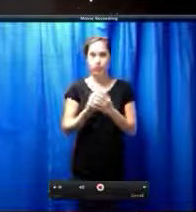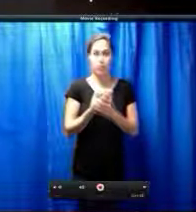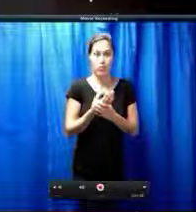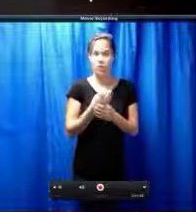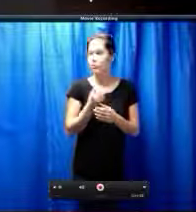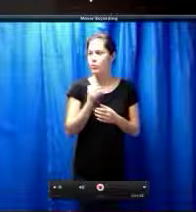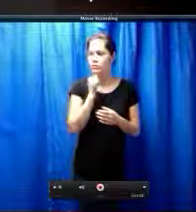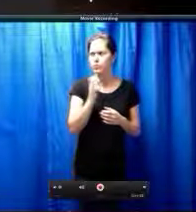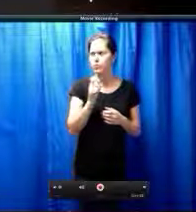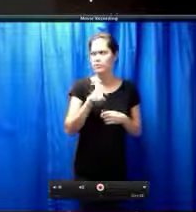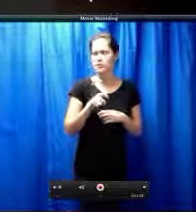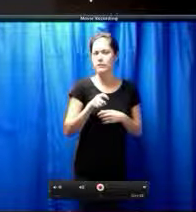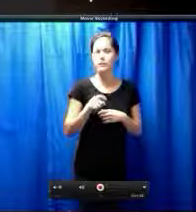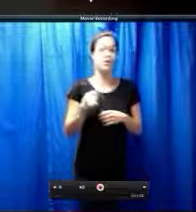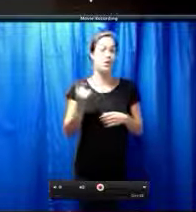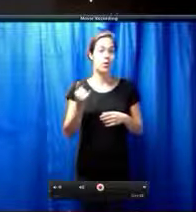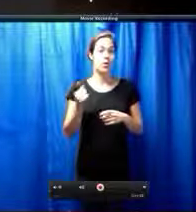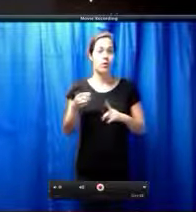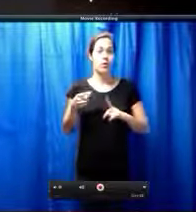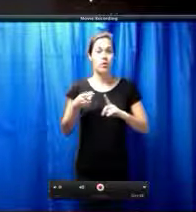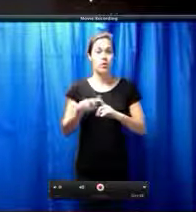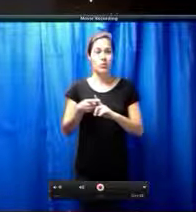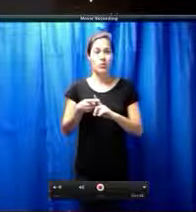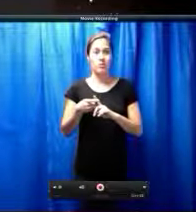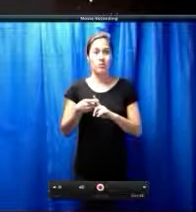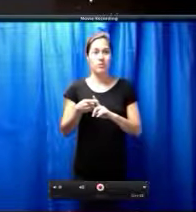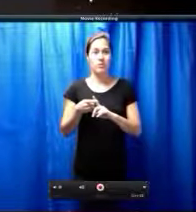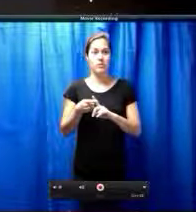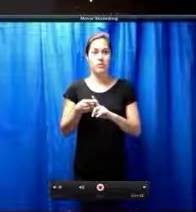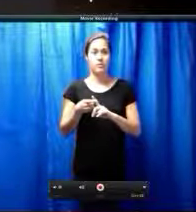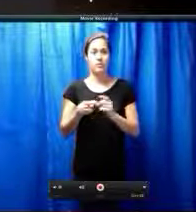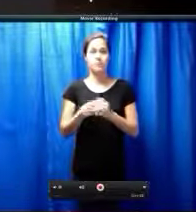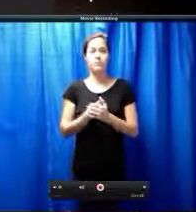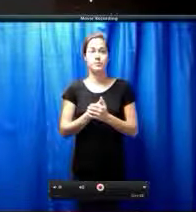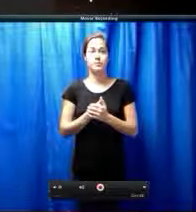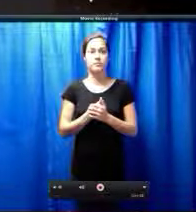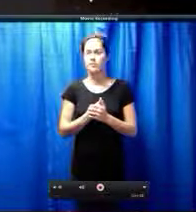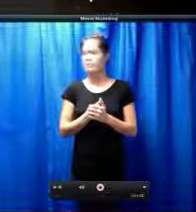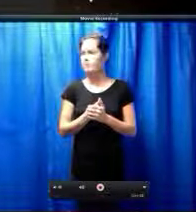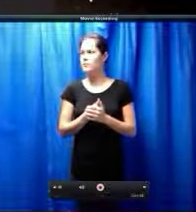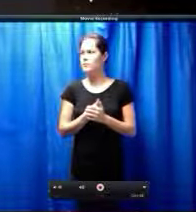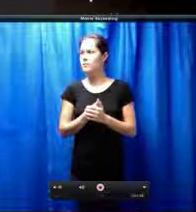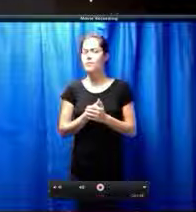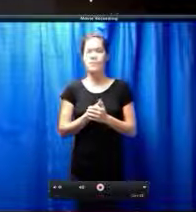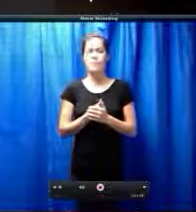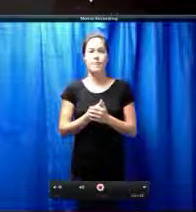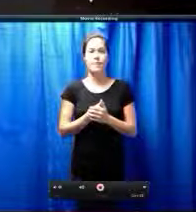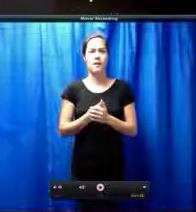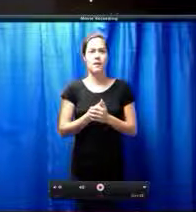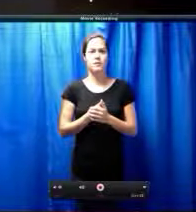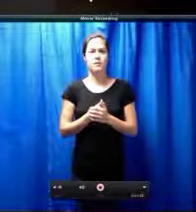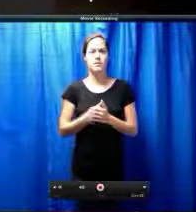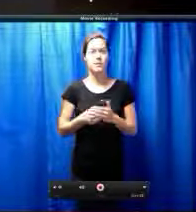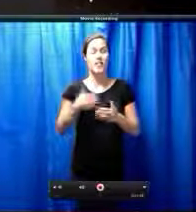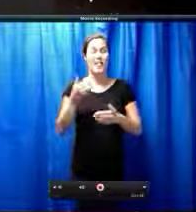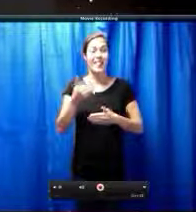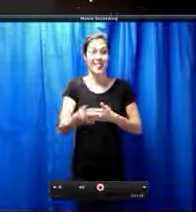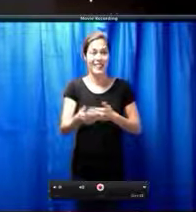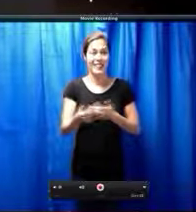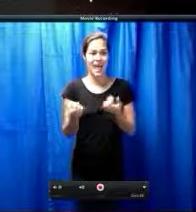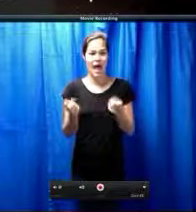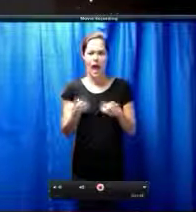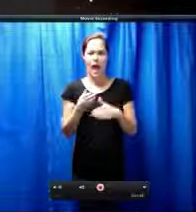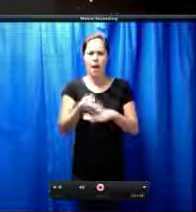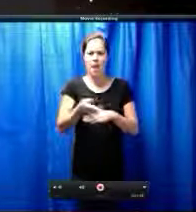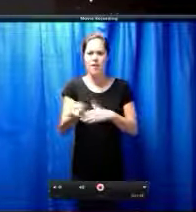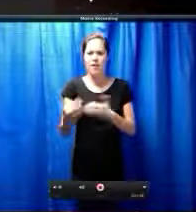growth of cells, then we end up with cancers. People ask all the time, what are some of the symptoms of cancers? Well, it depends on what type of cancer and where the cancer